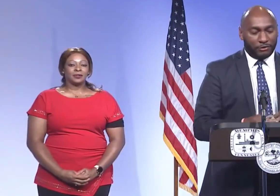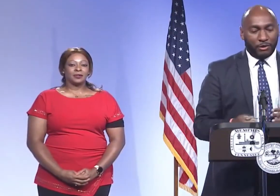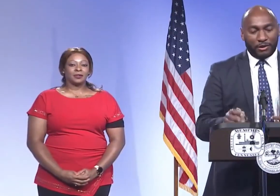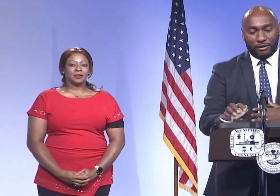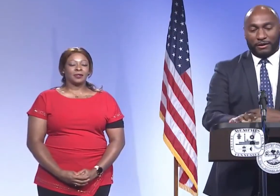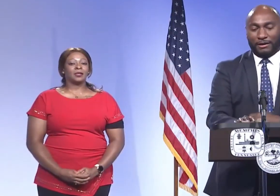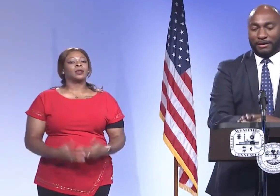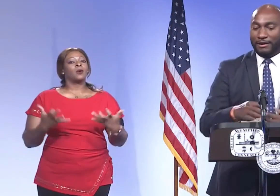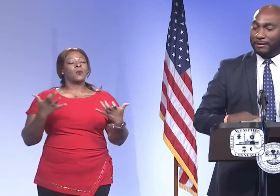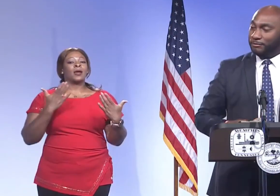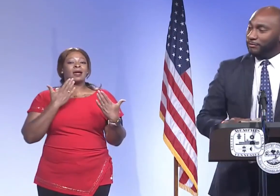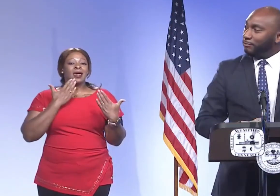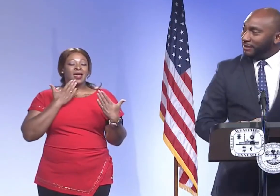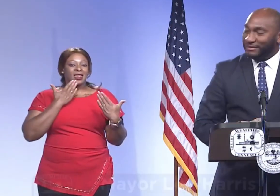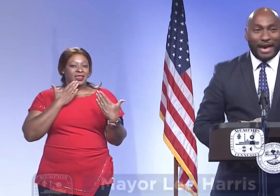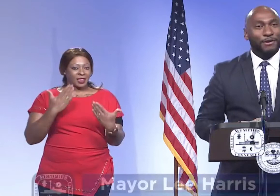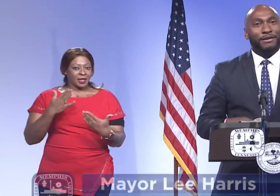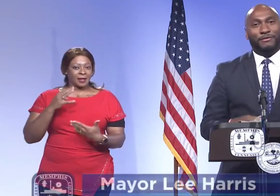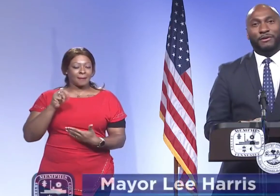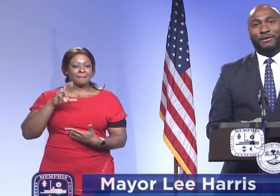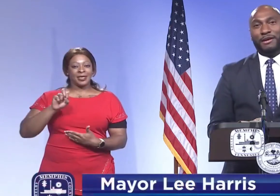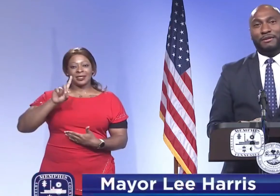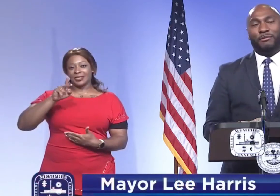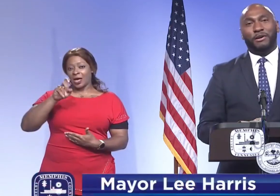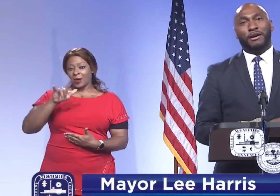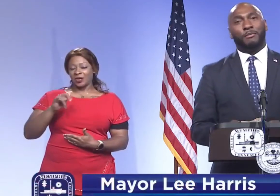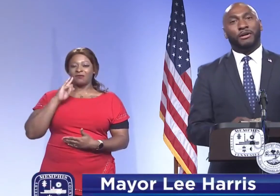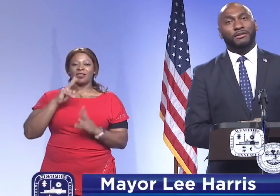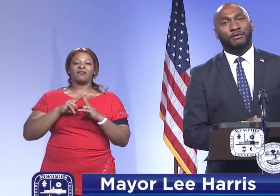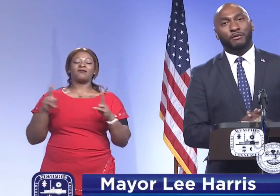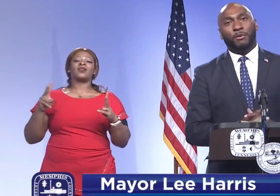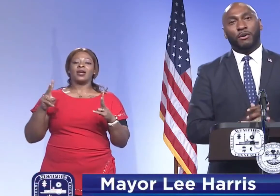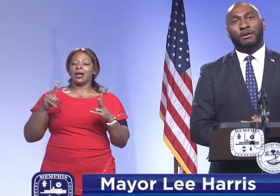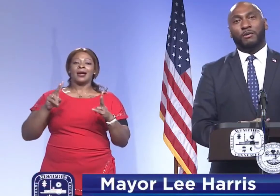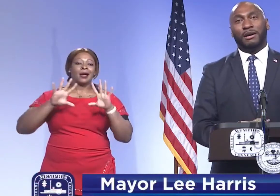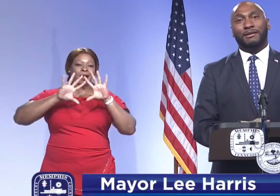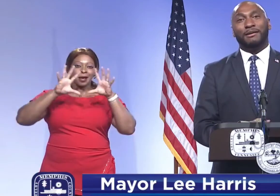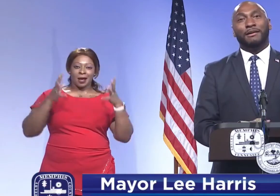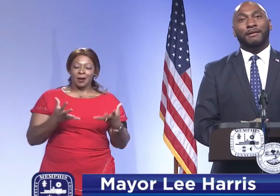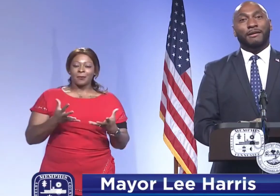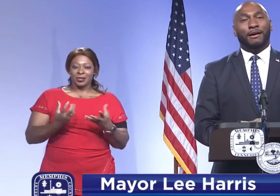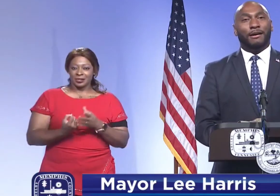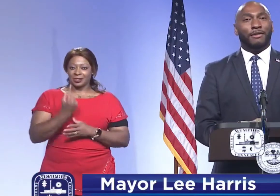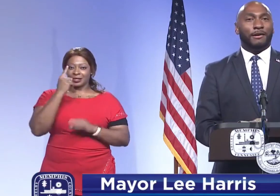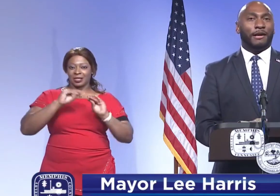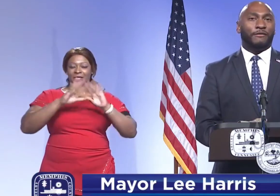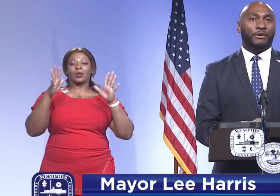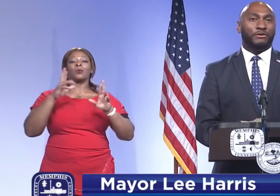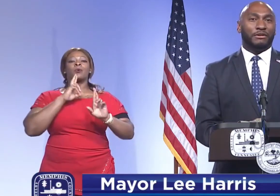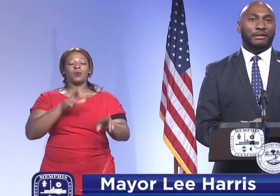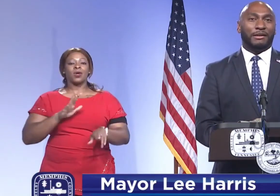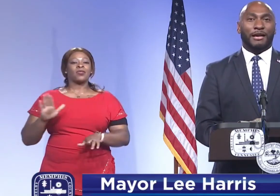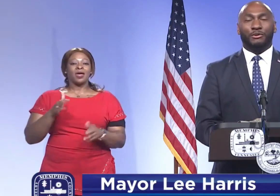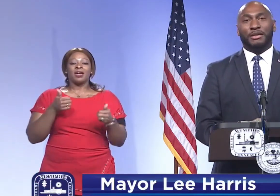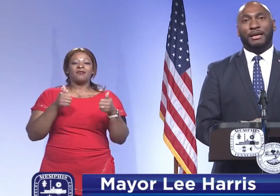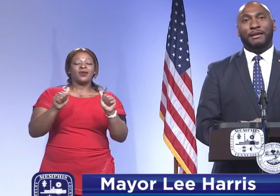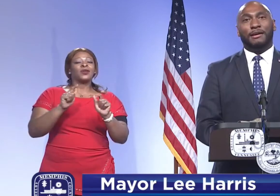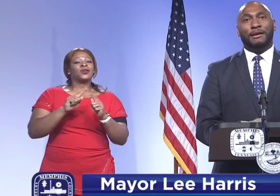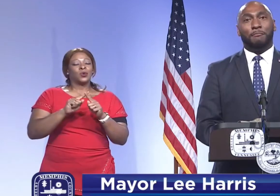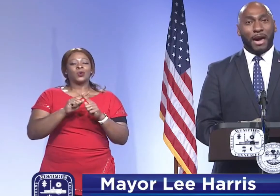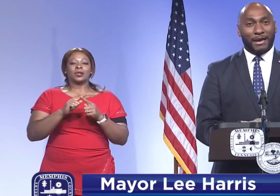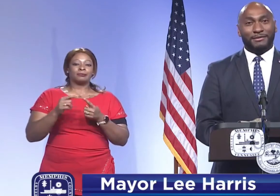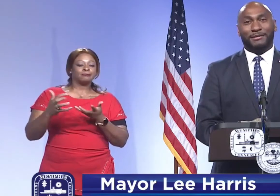So I want to thank Ms. Dowdy for that very comprehensive report around their efforts to